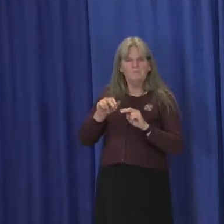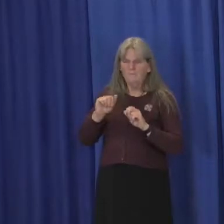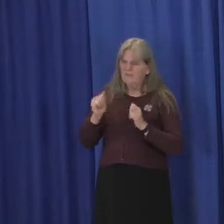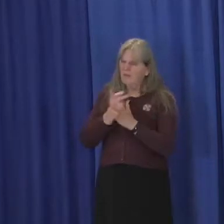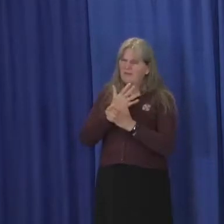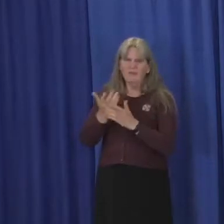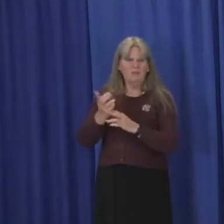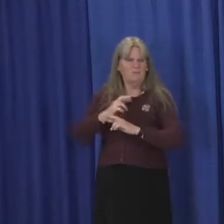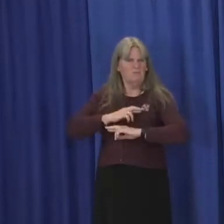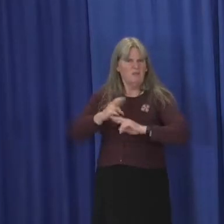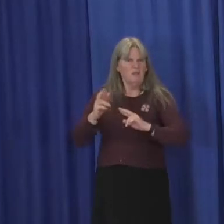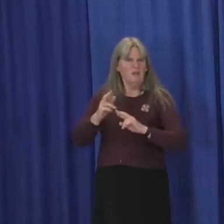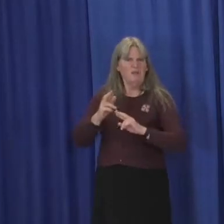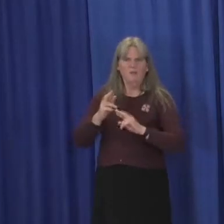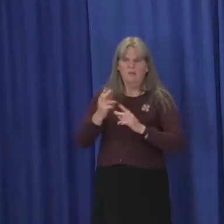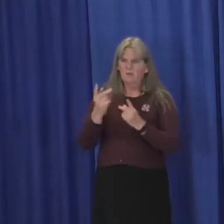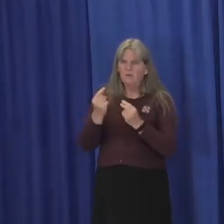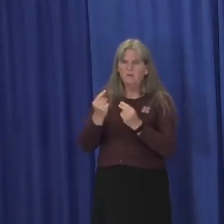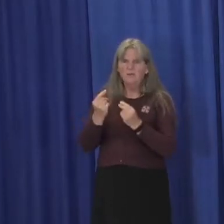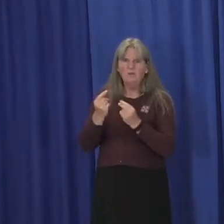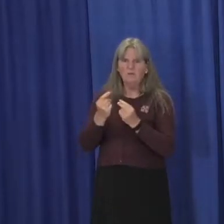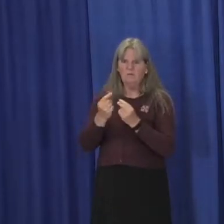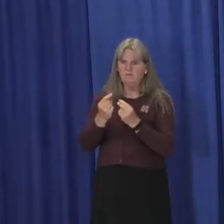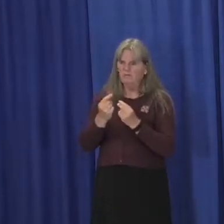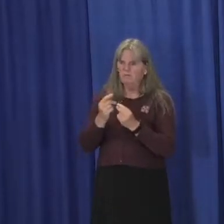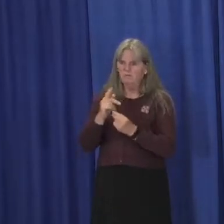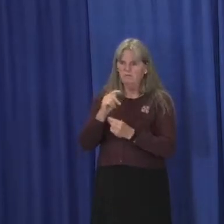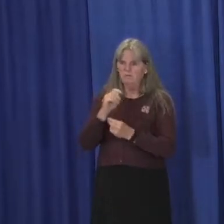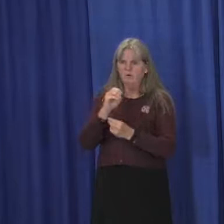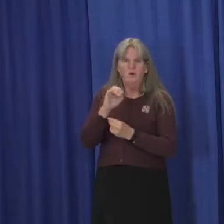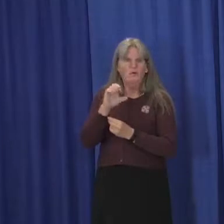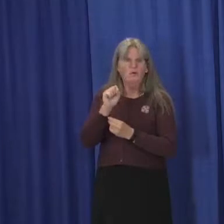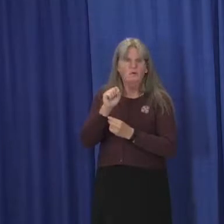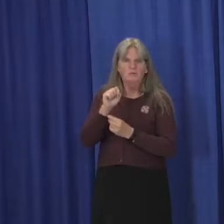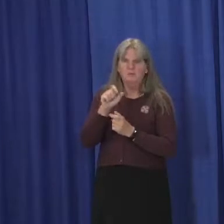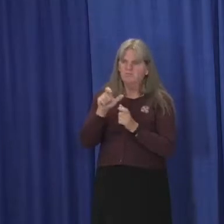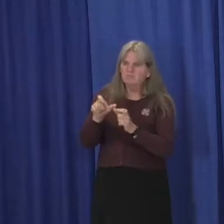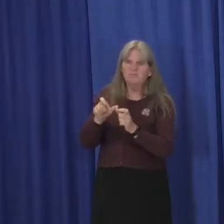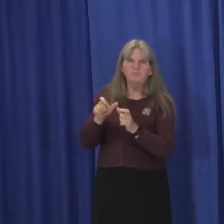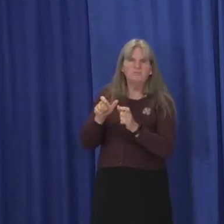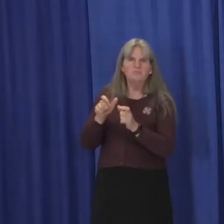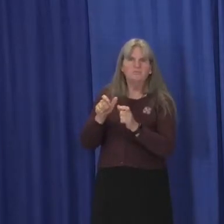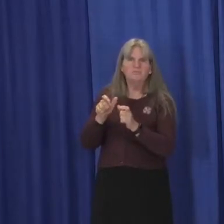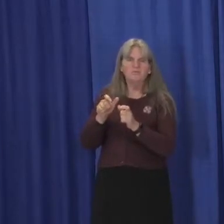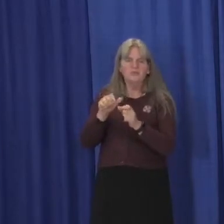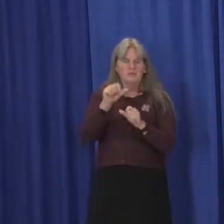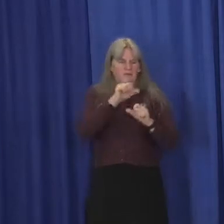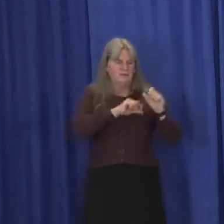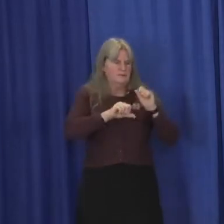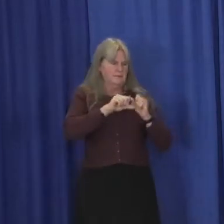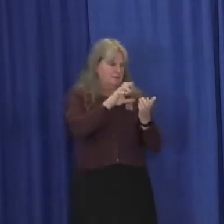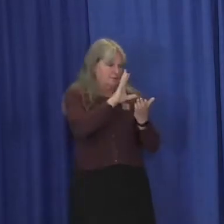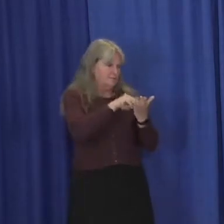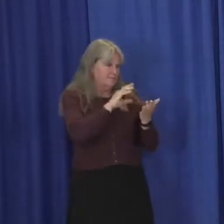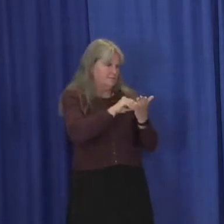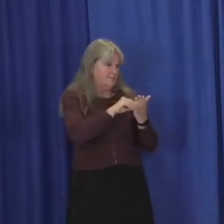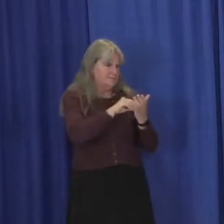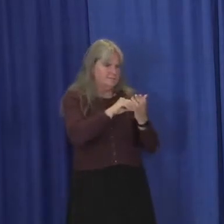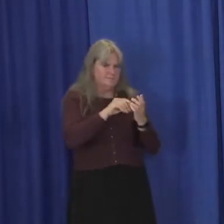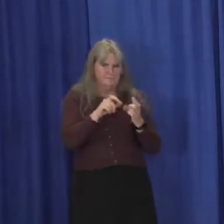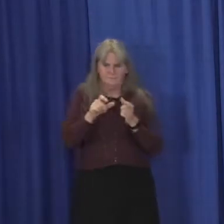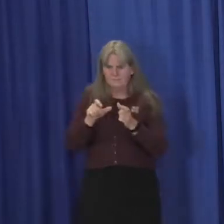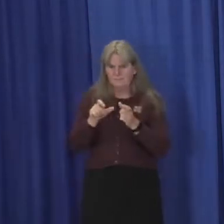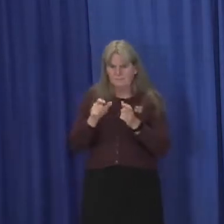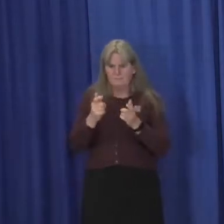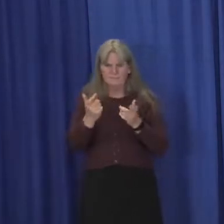of the tools we have and to develop our tools as quickly and use all of the science evidence and